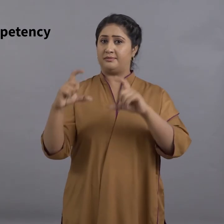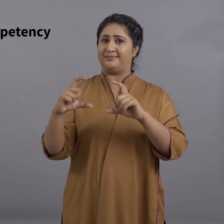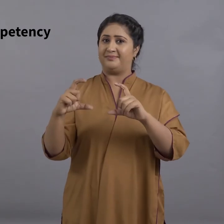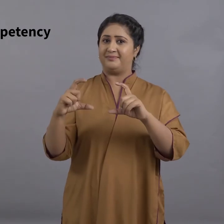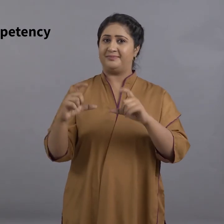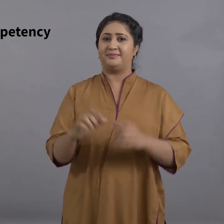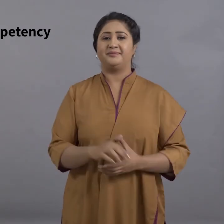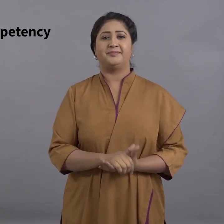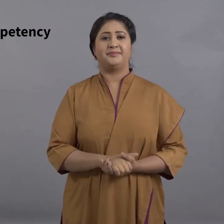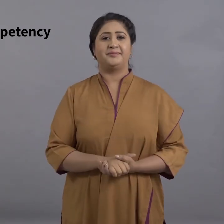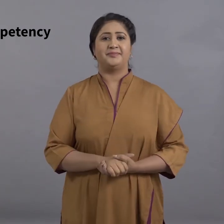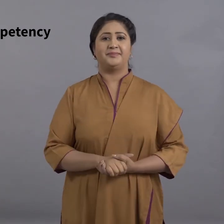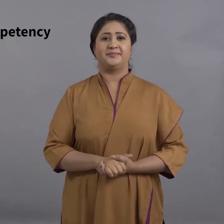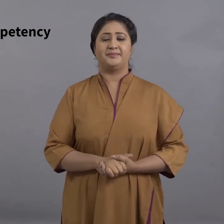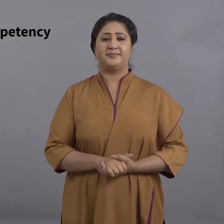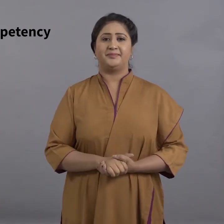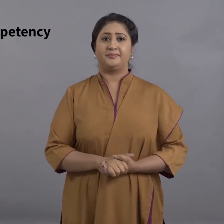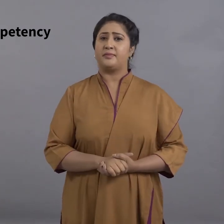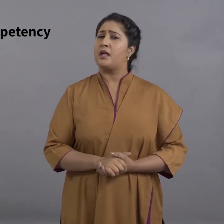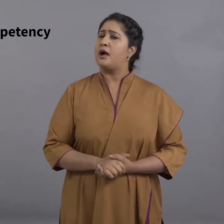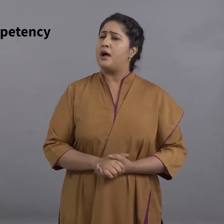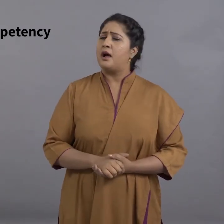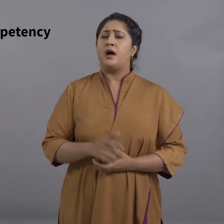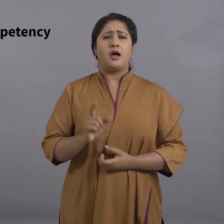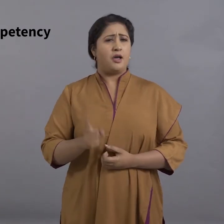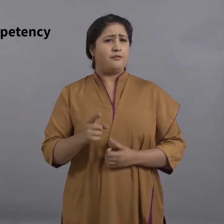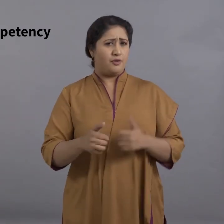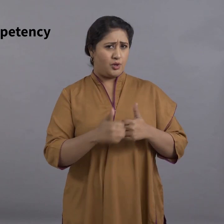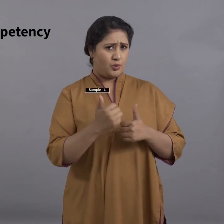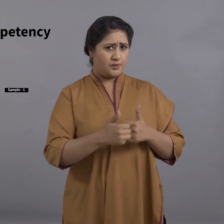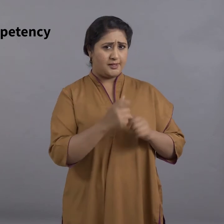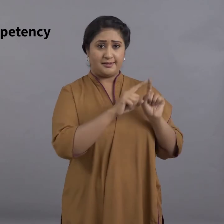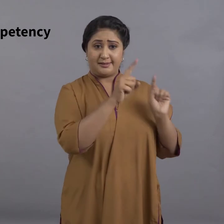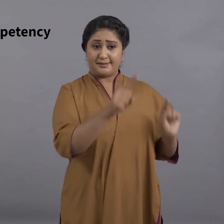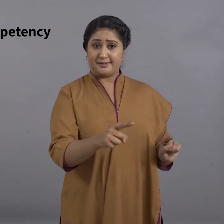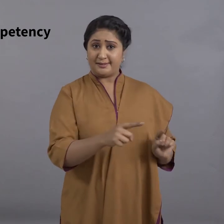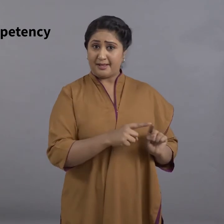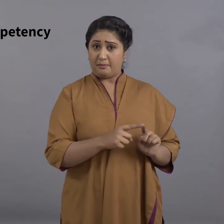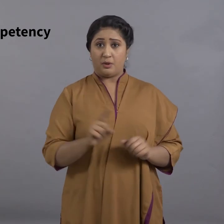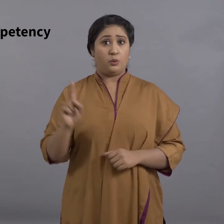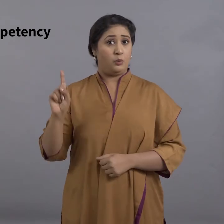Sample 1.